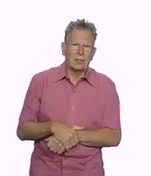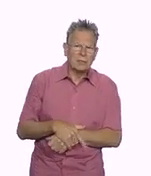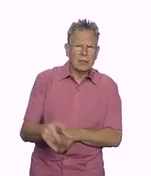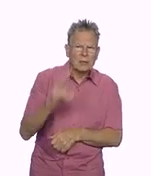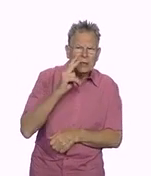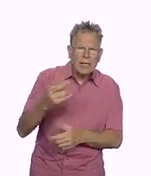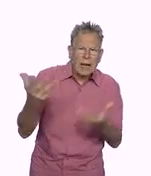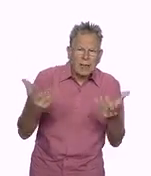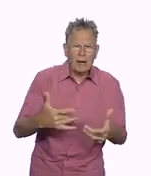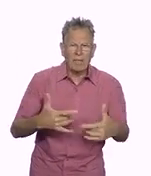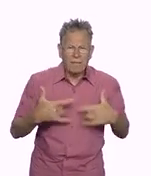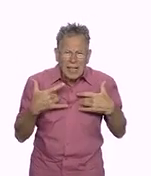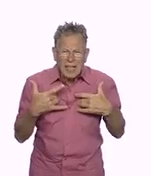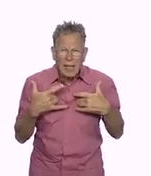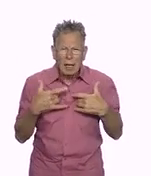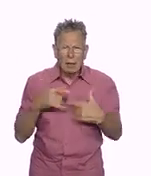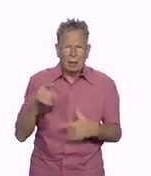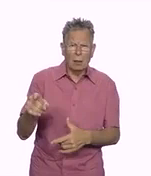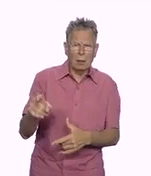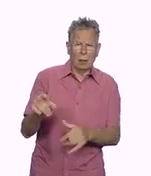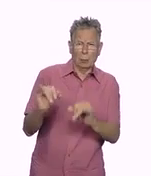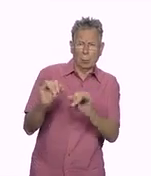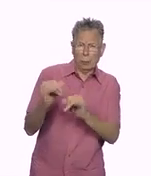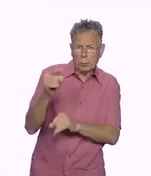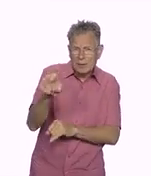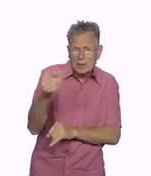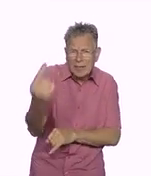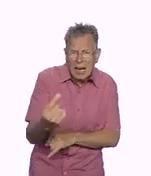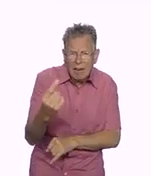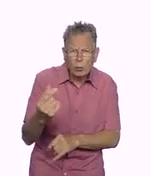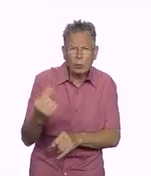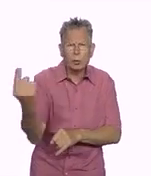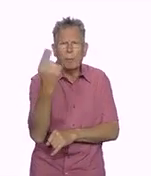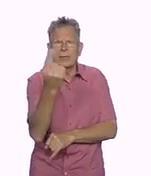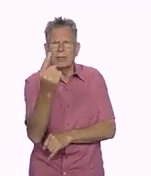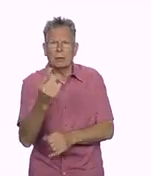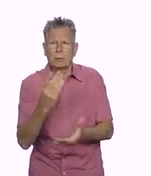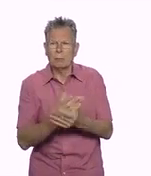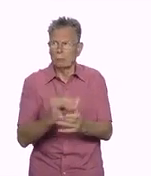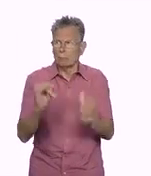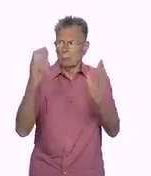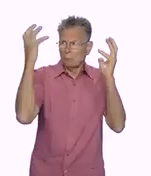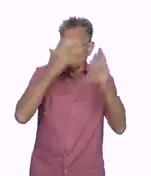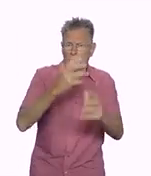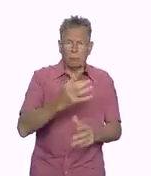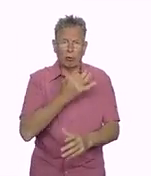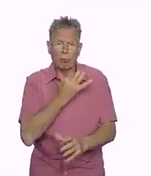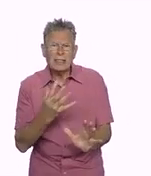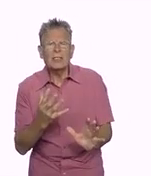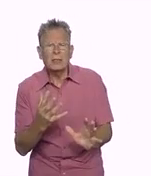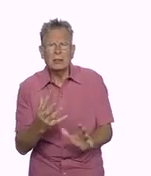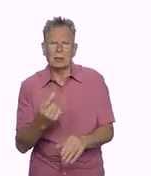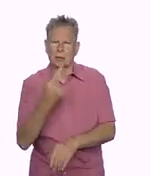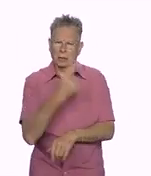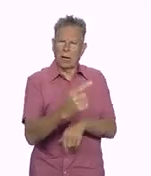Tell a doctor, nurse or another health professional if you see anything that you feel could put you or someone else at